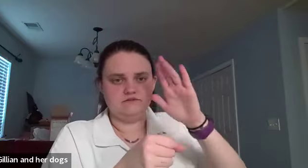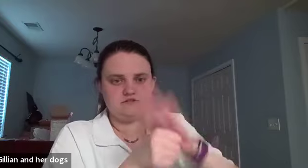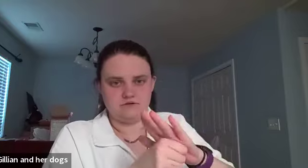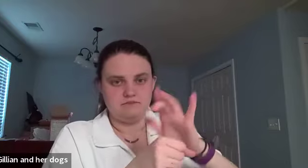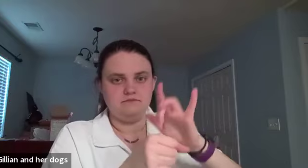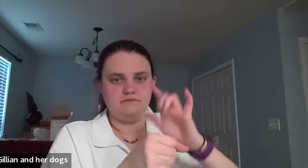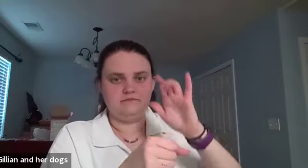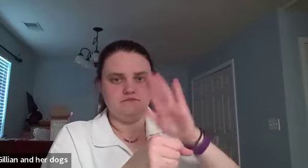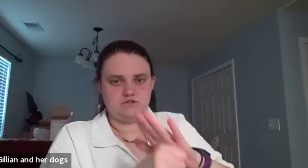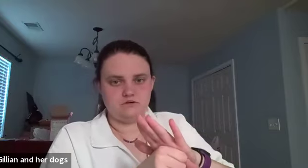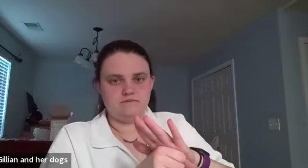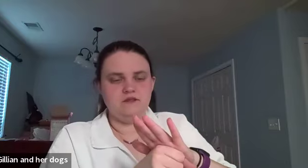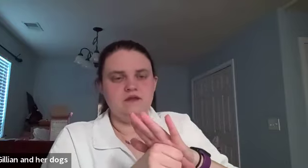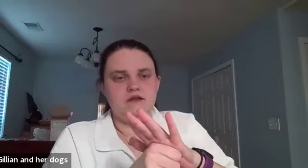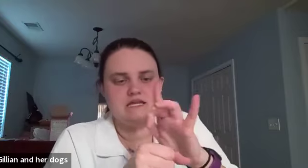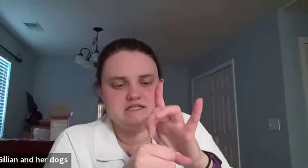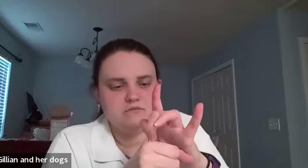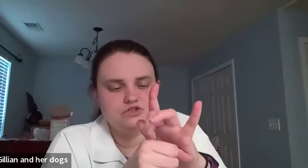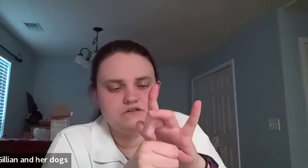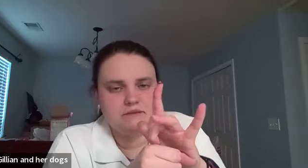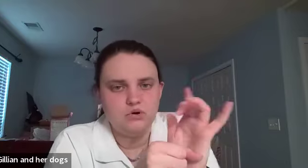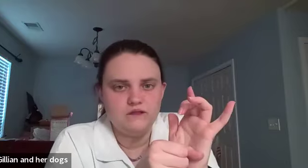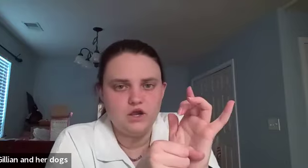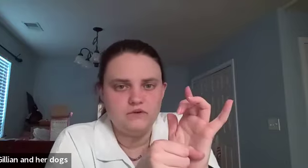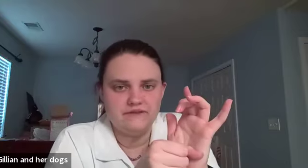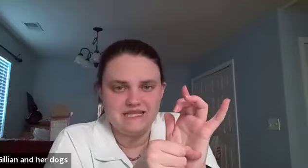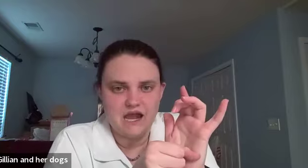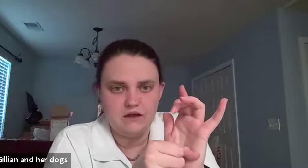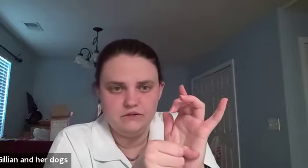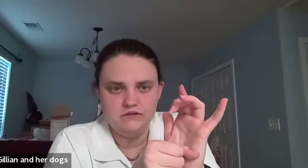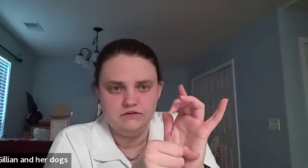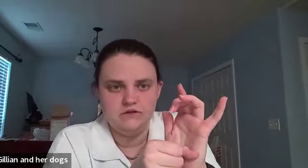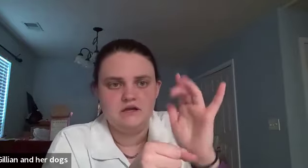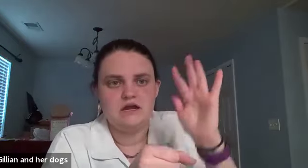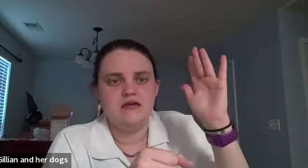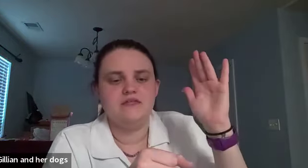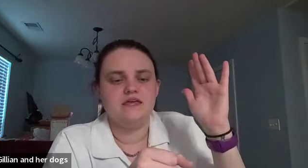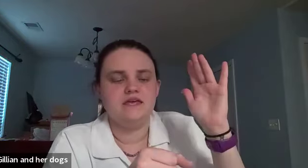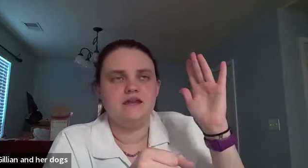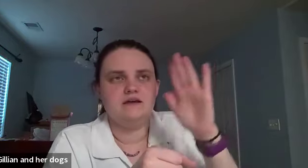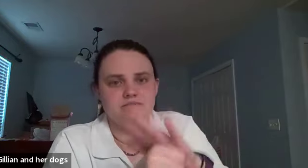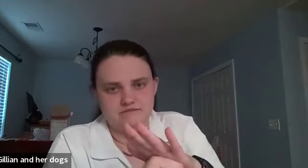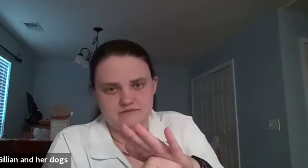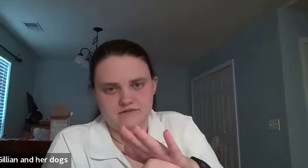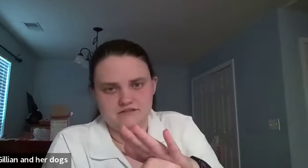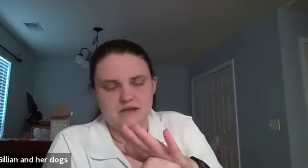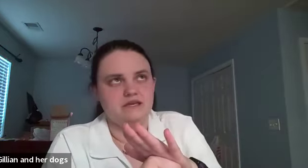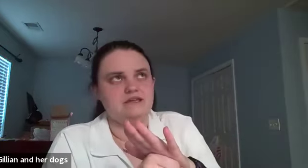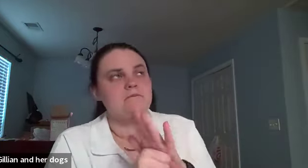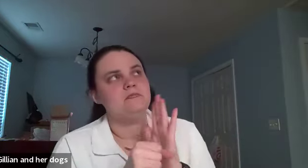Soda. Soda. It's the motion of like pulling open the tab and then slamming it down.